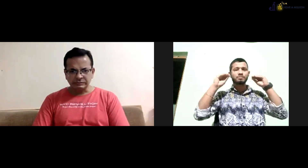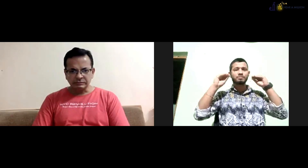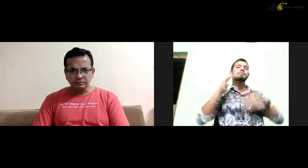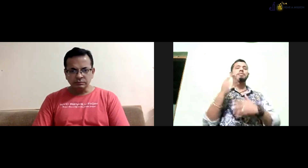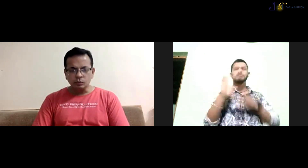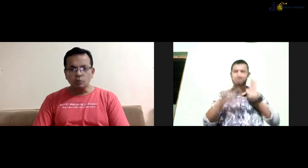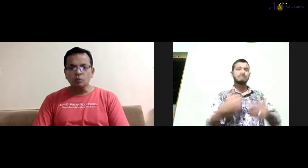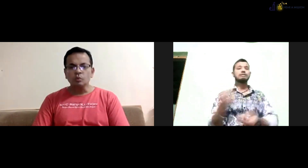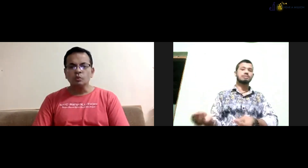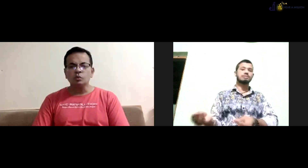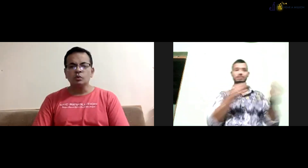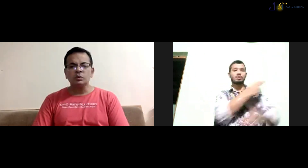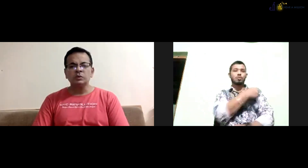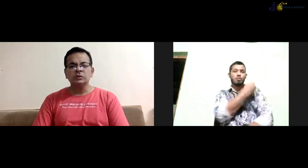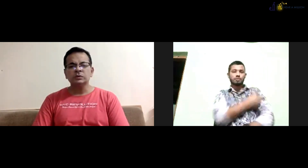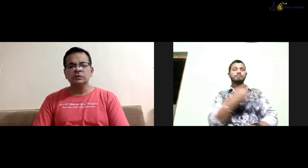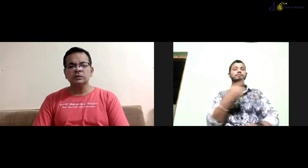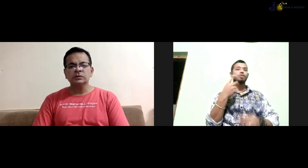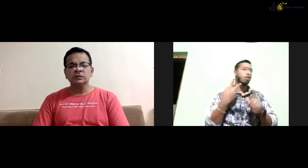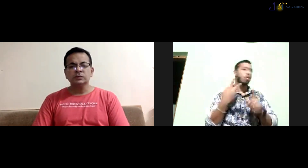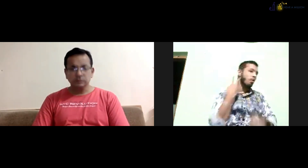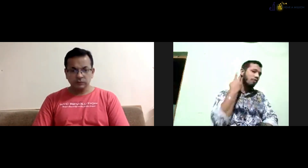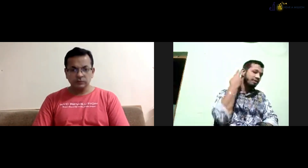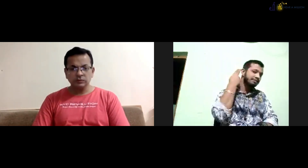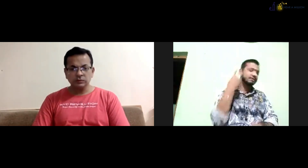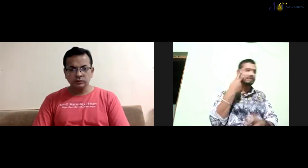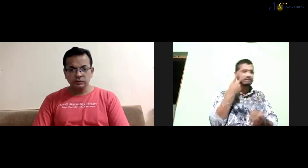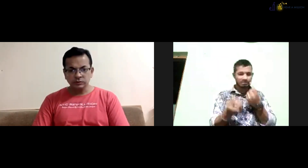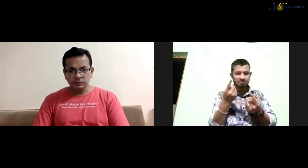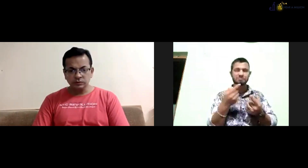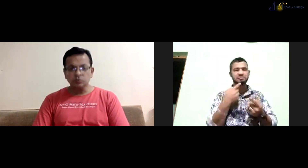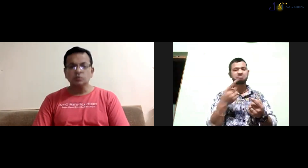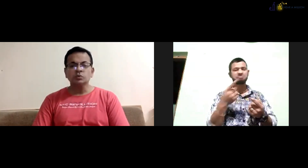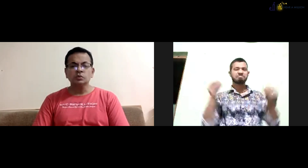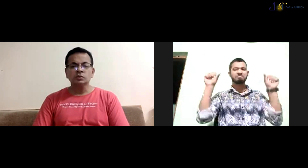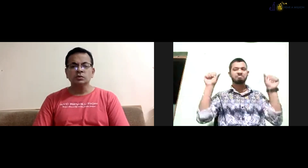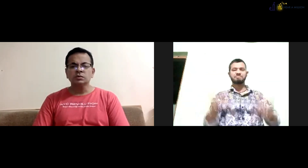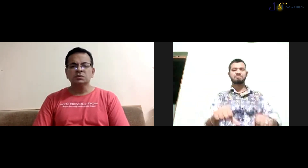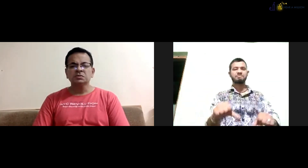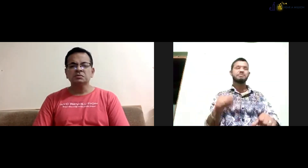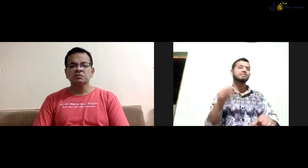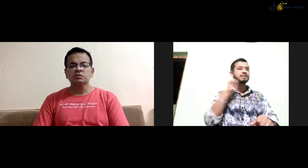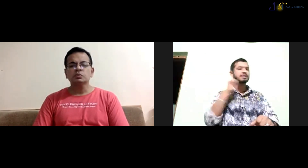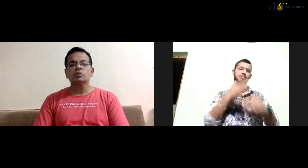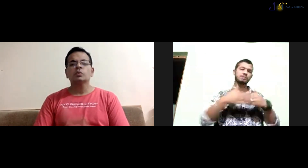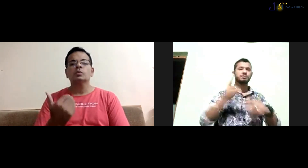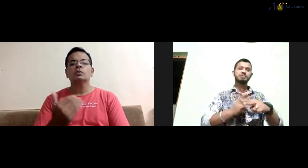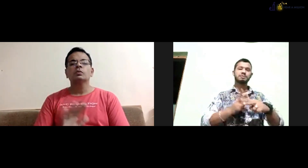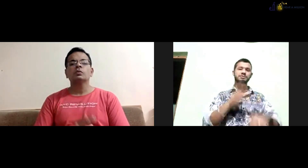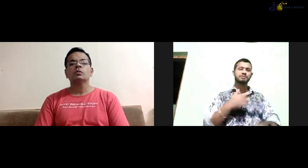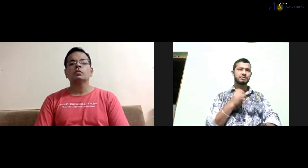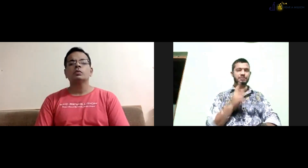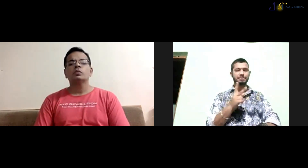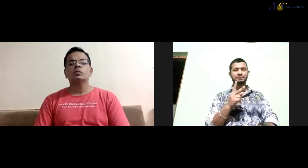they would call me loudly, So they took me to the hospital and they had my